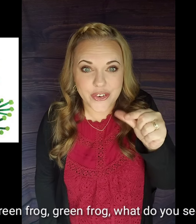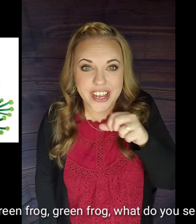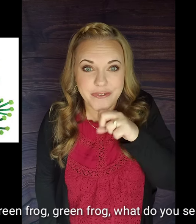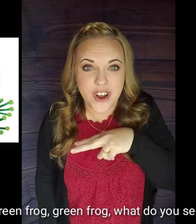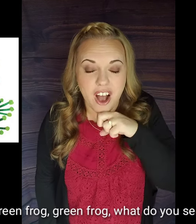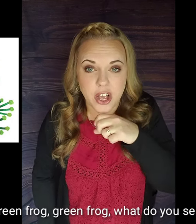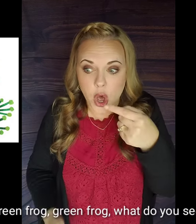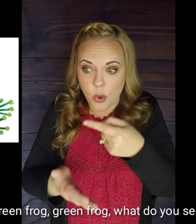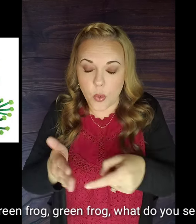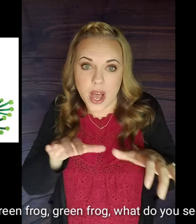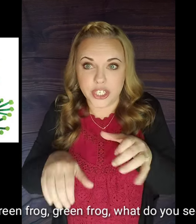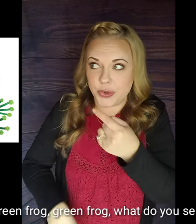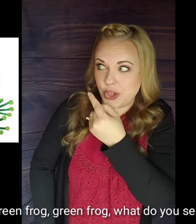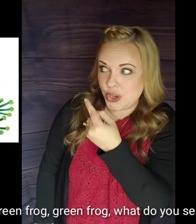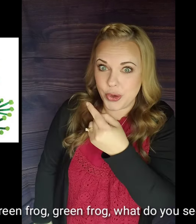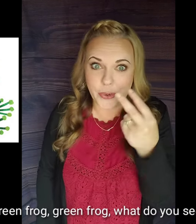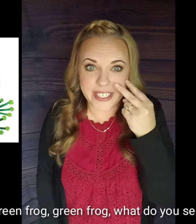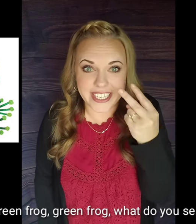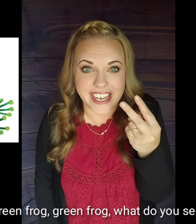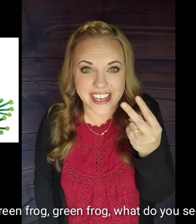Green frog, what do you see?